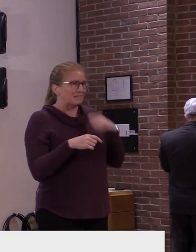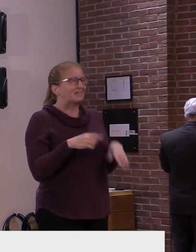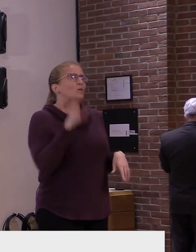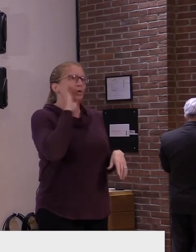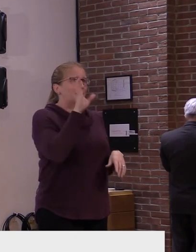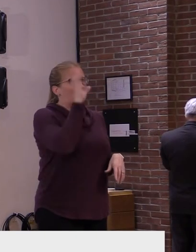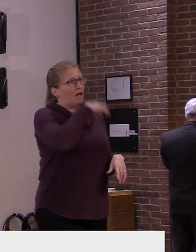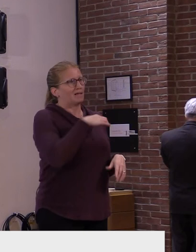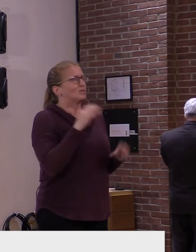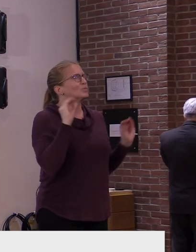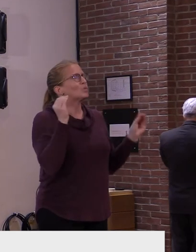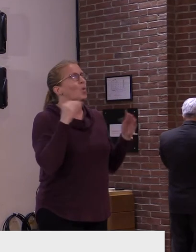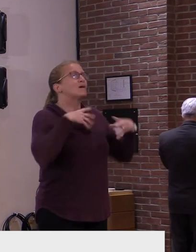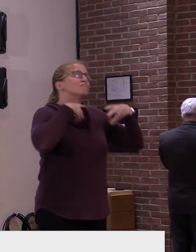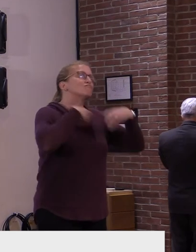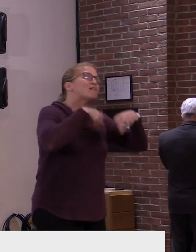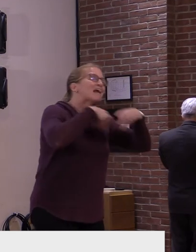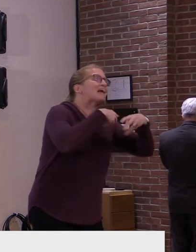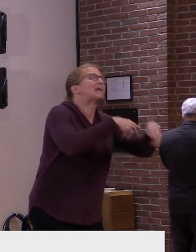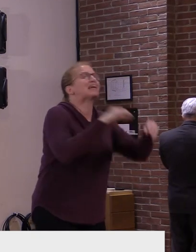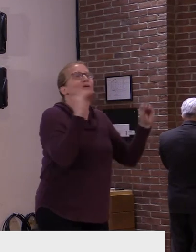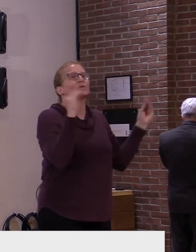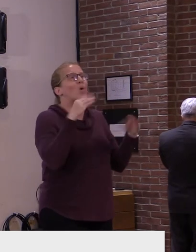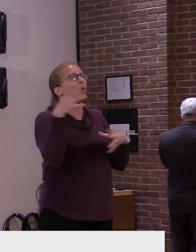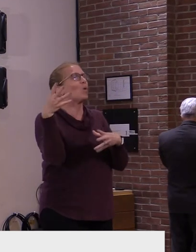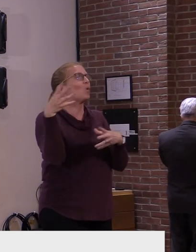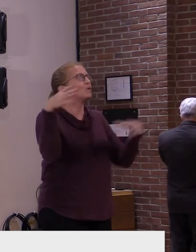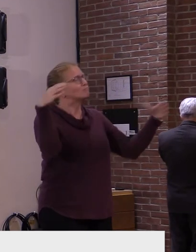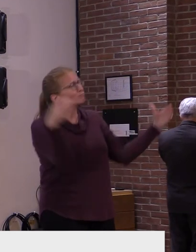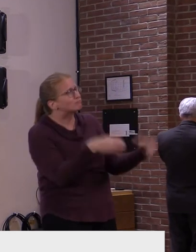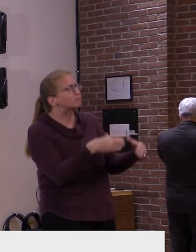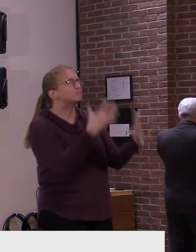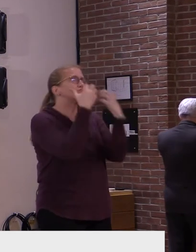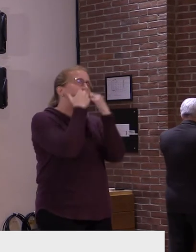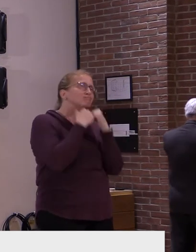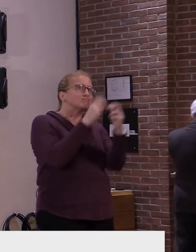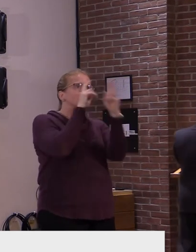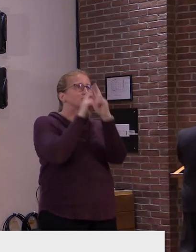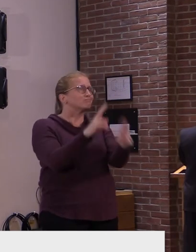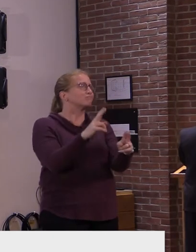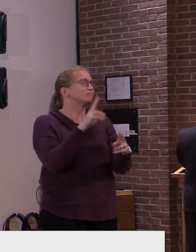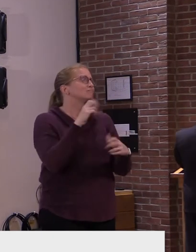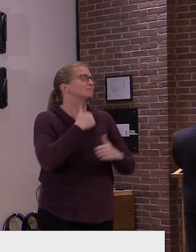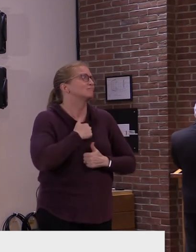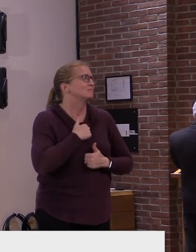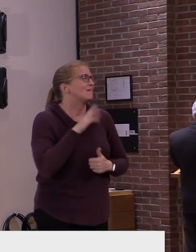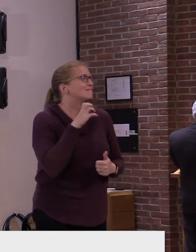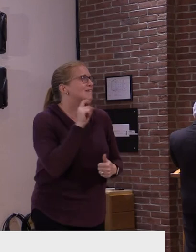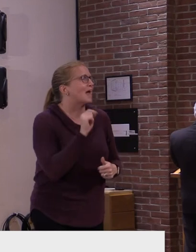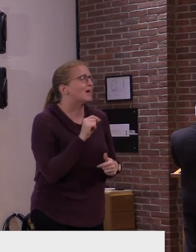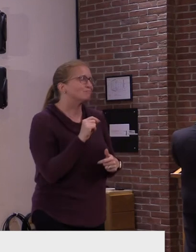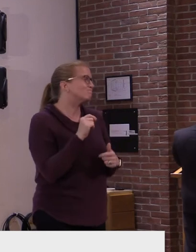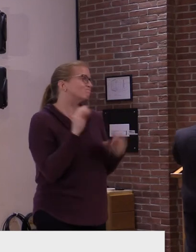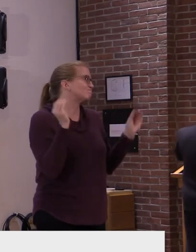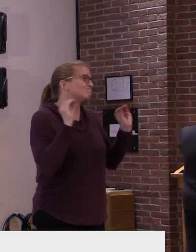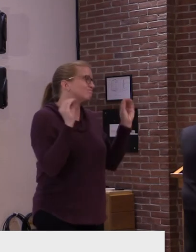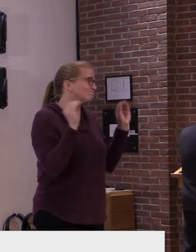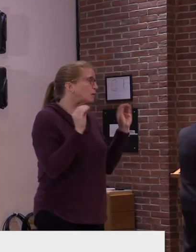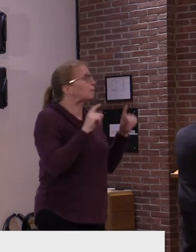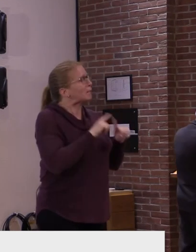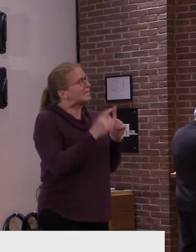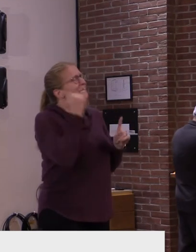celebrations and parades and so forth that we normally see but if you have an opportunity uh just thank a